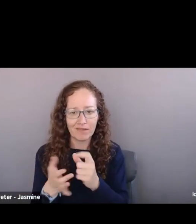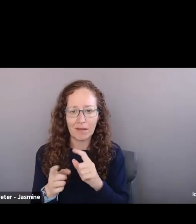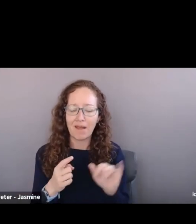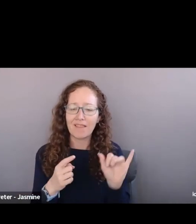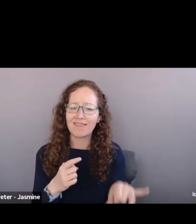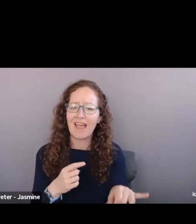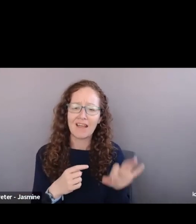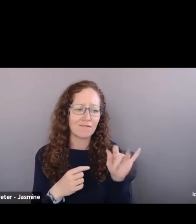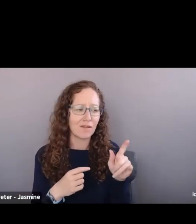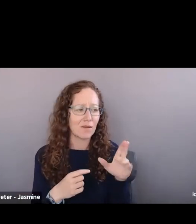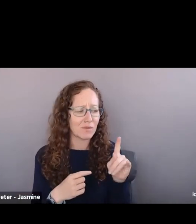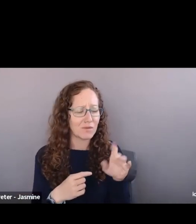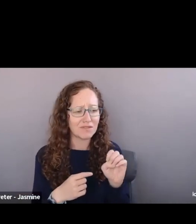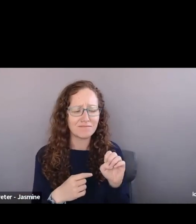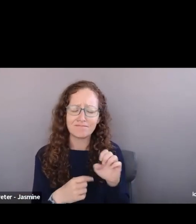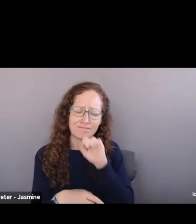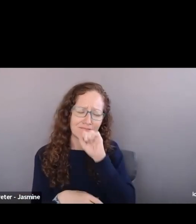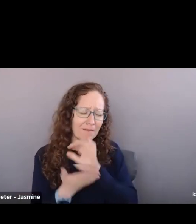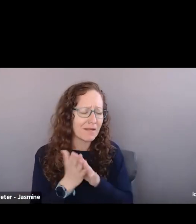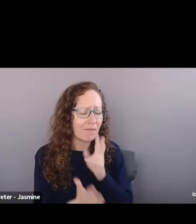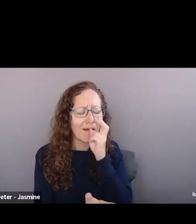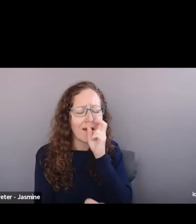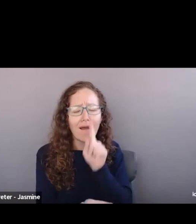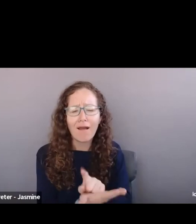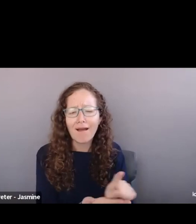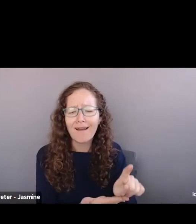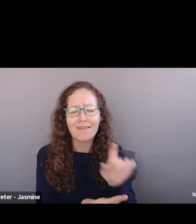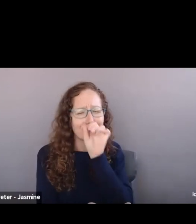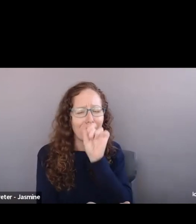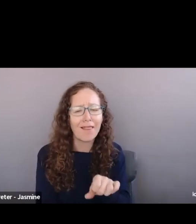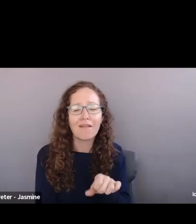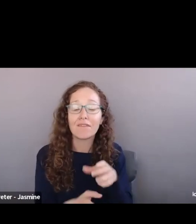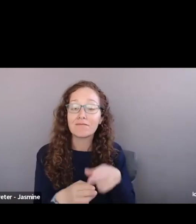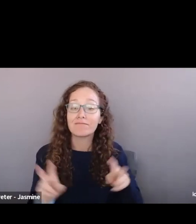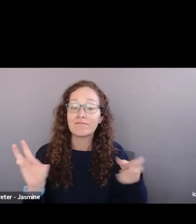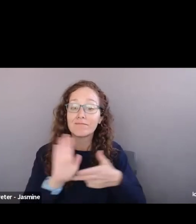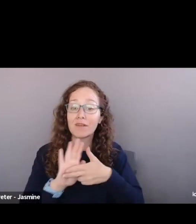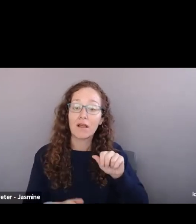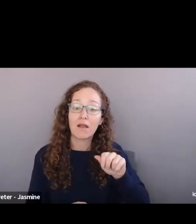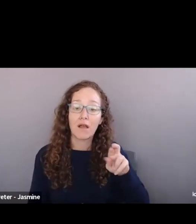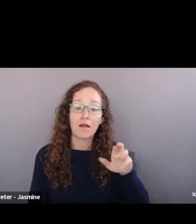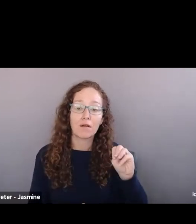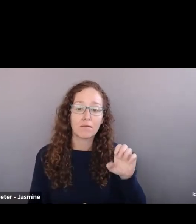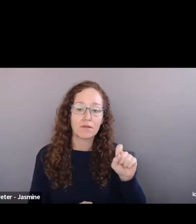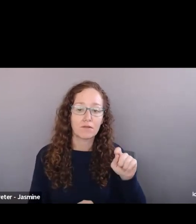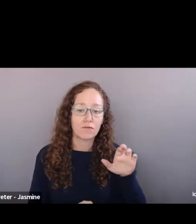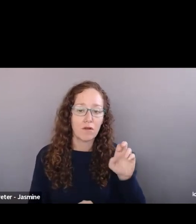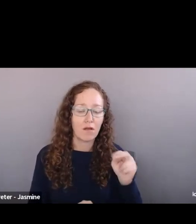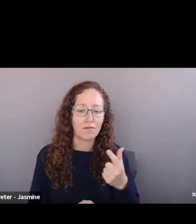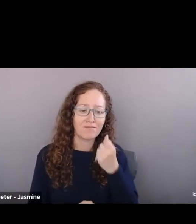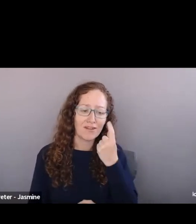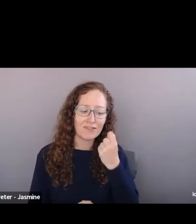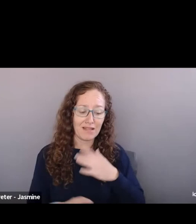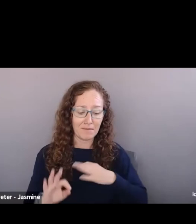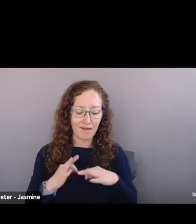flute. It was an Armstrong flute. As the middle child of 5, it was all mine. Not something to share